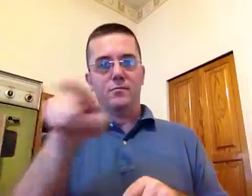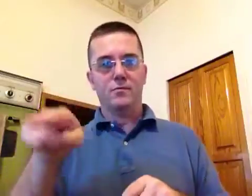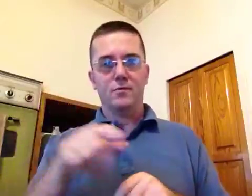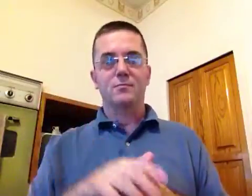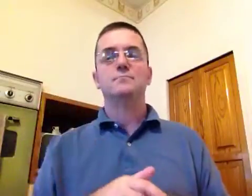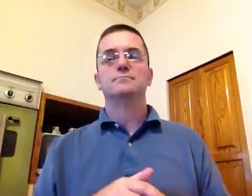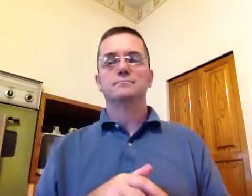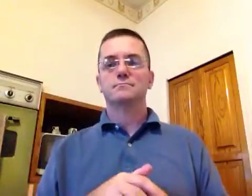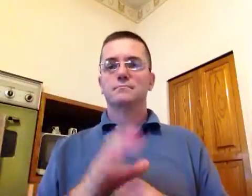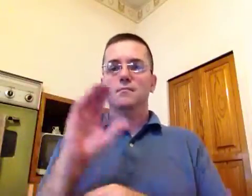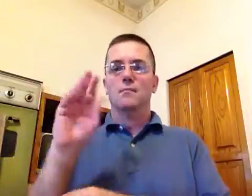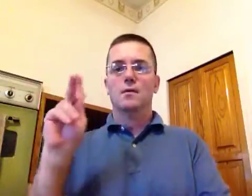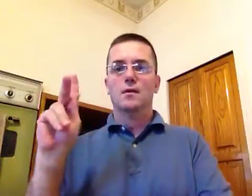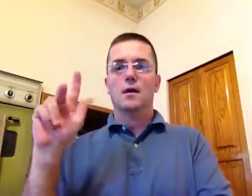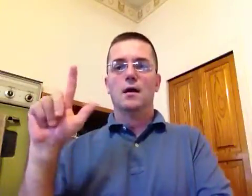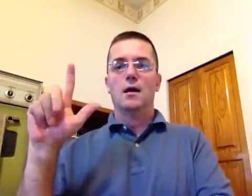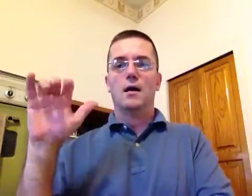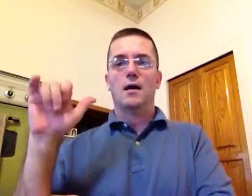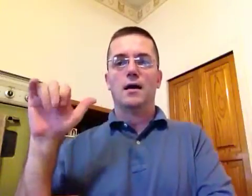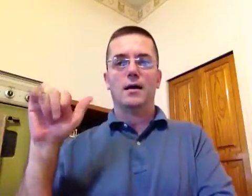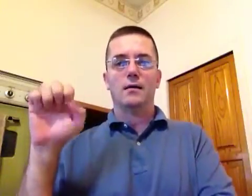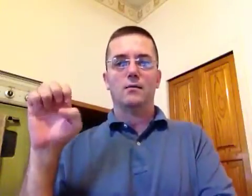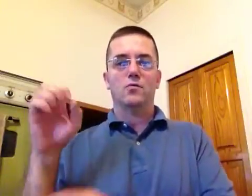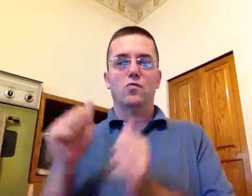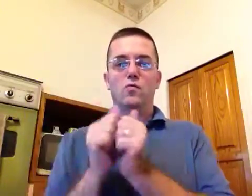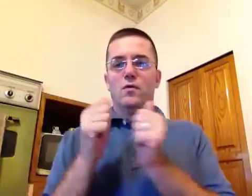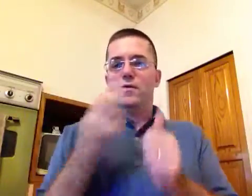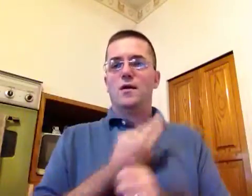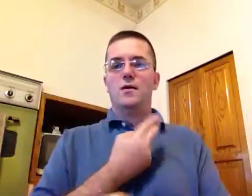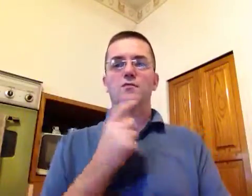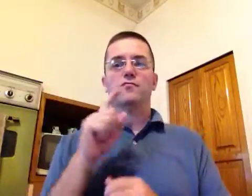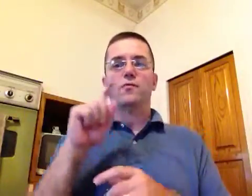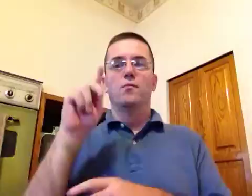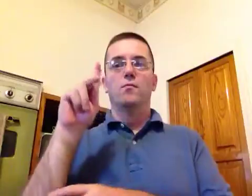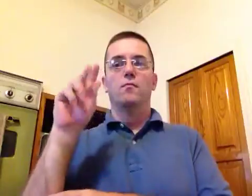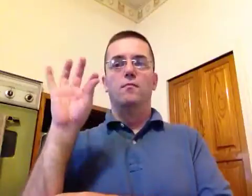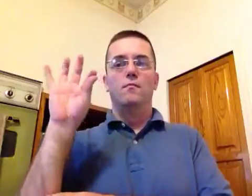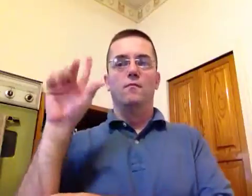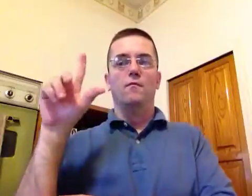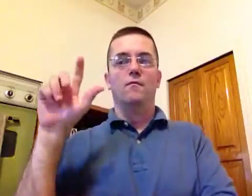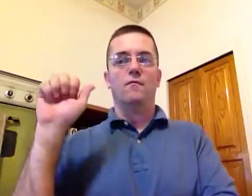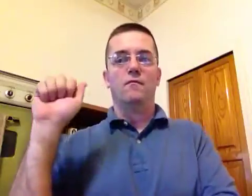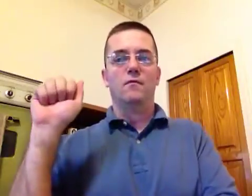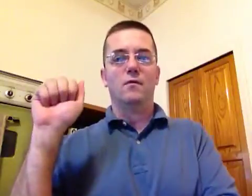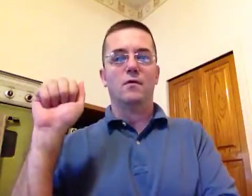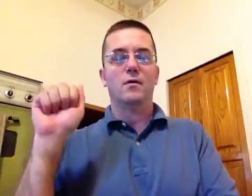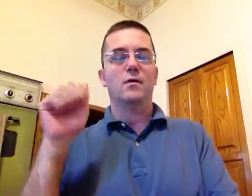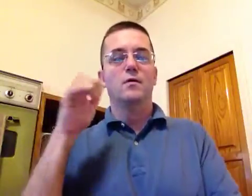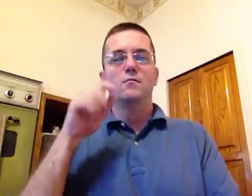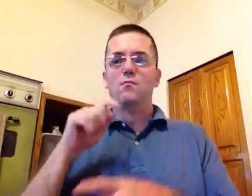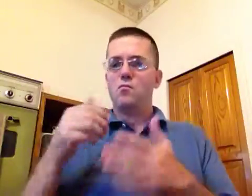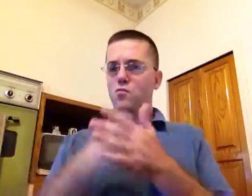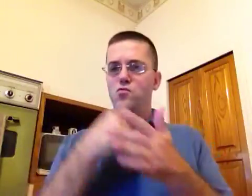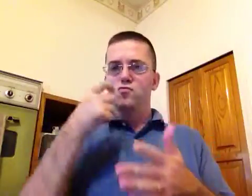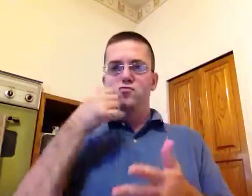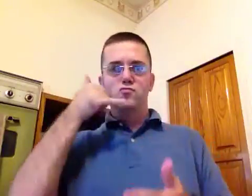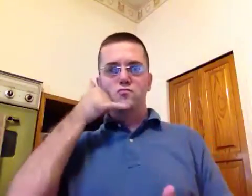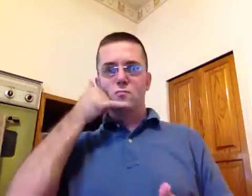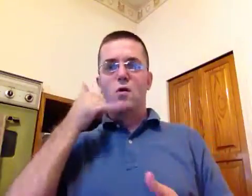us in Tampa, Florida. Hey, Kyle, welcome to the Dave Ramsey Show. Thank you, sir. How are you doing, Mr. Ramsey? Better than I